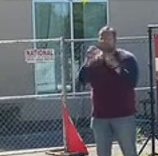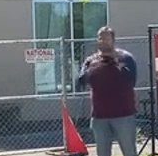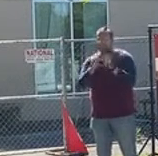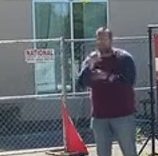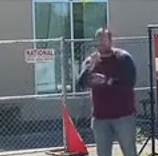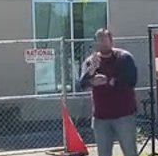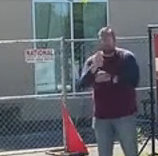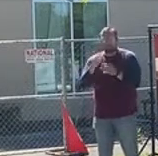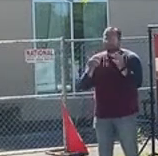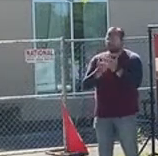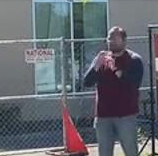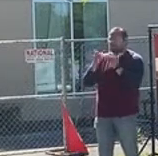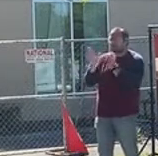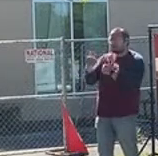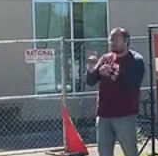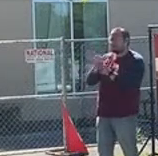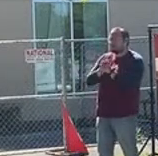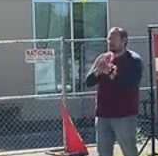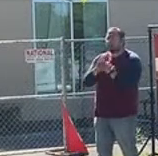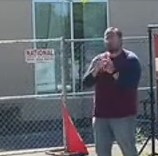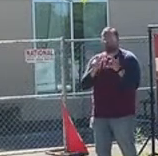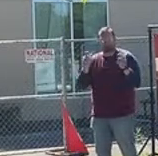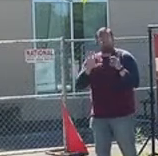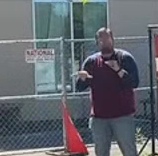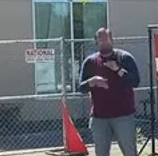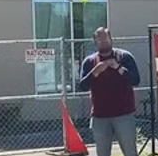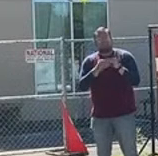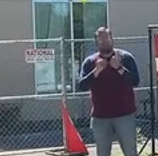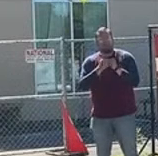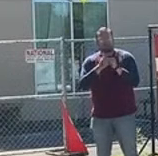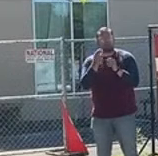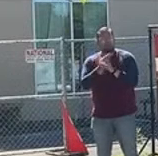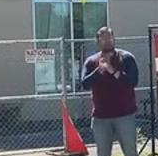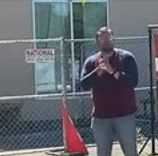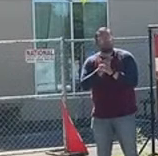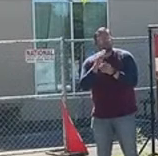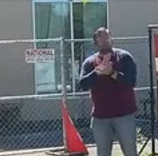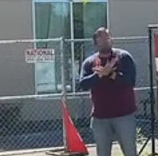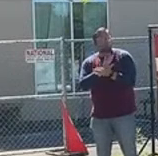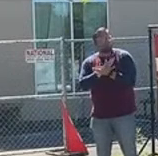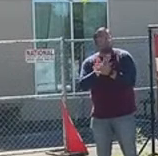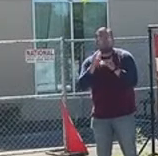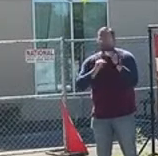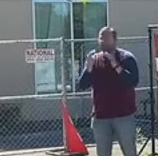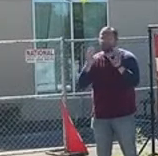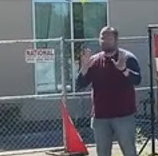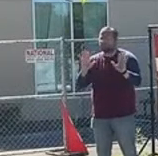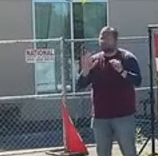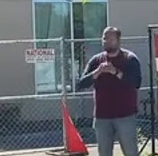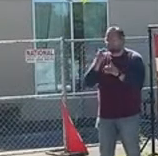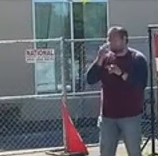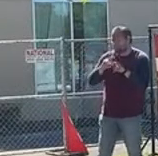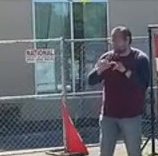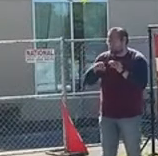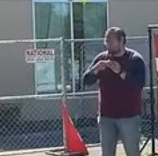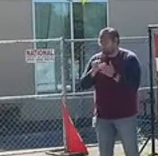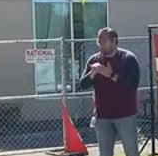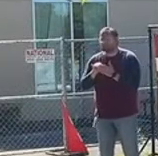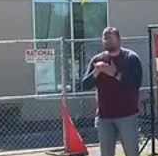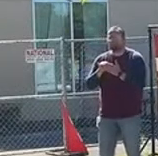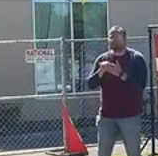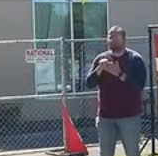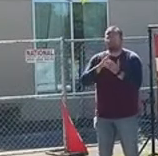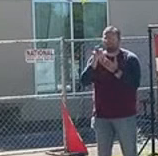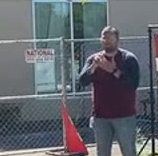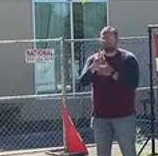and new classroom space, and that's also going to be a huge addition to the way they use the school facility. Fun fact and figure about the project, there will be 252